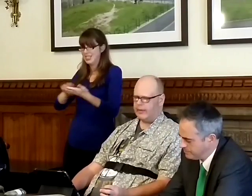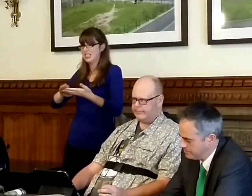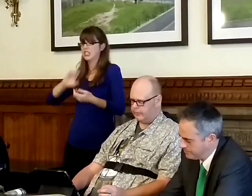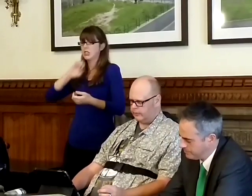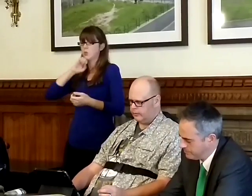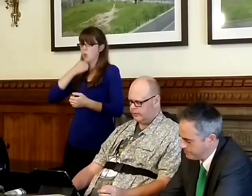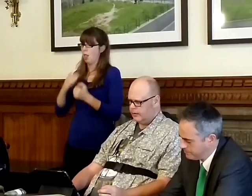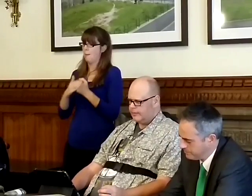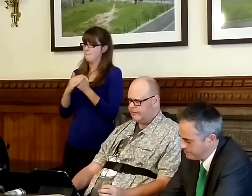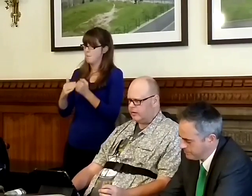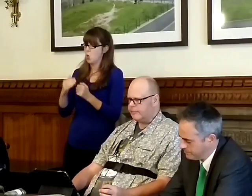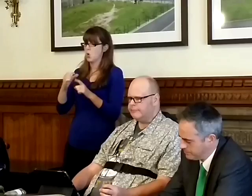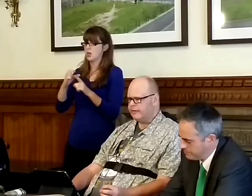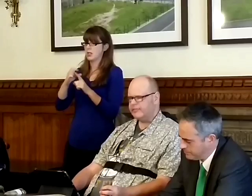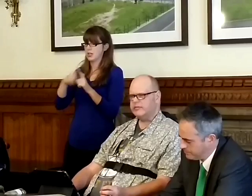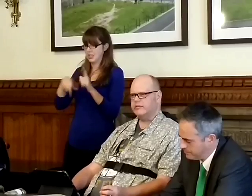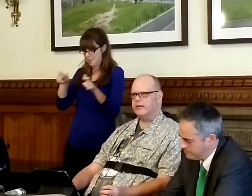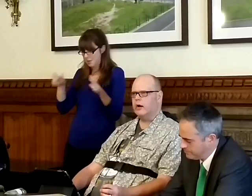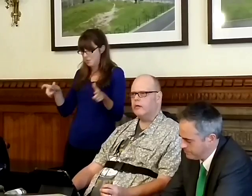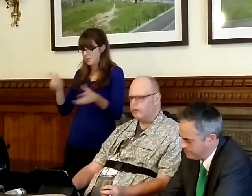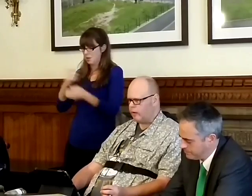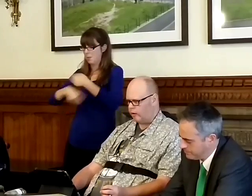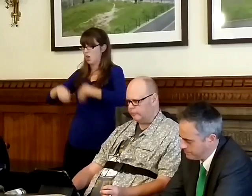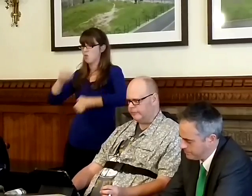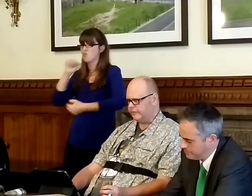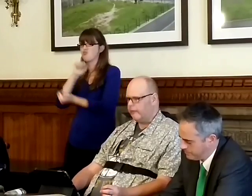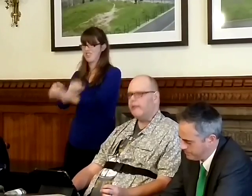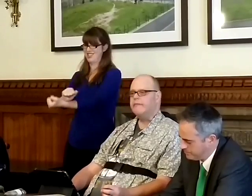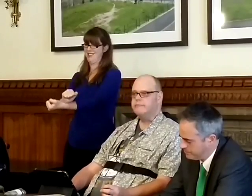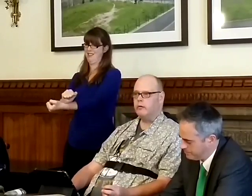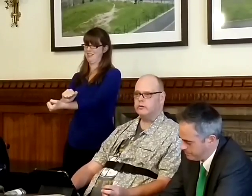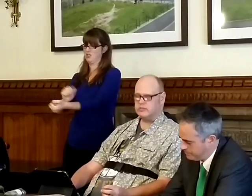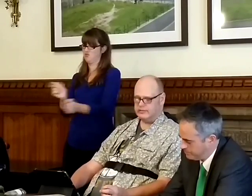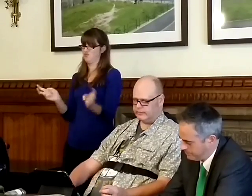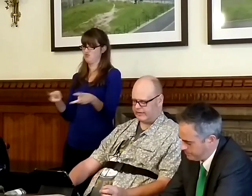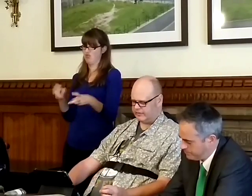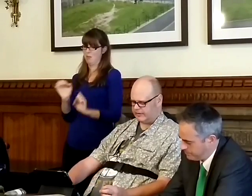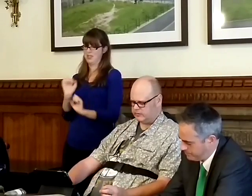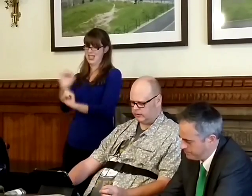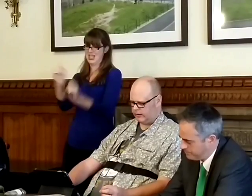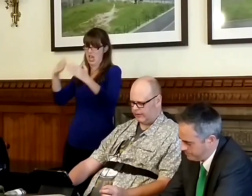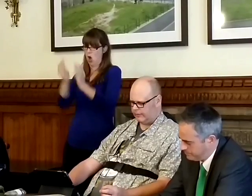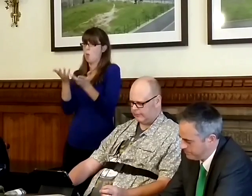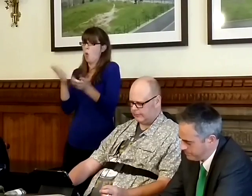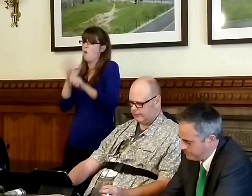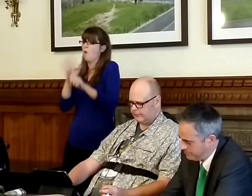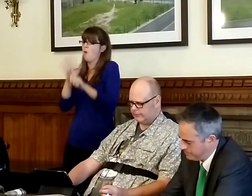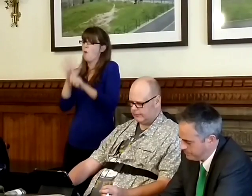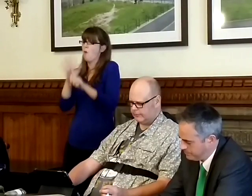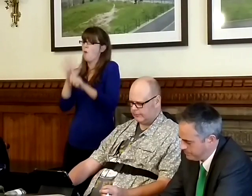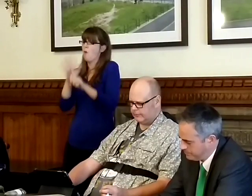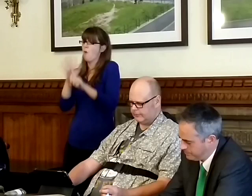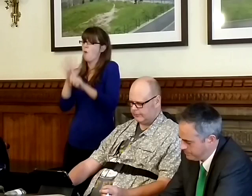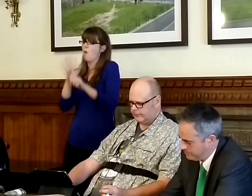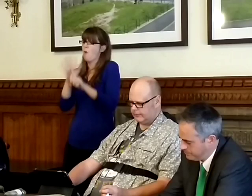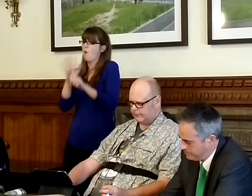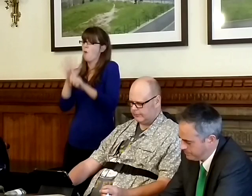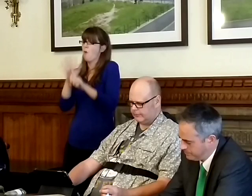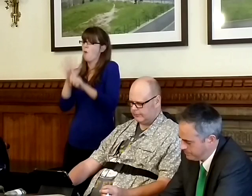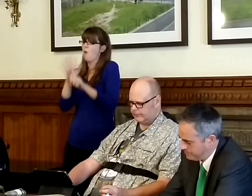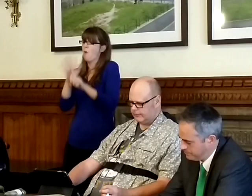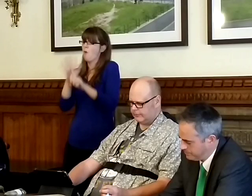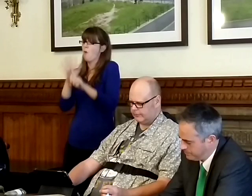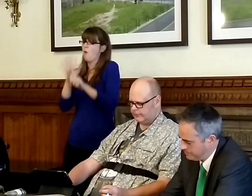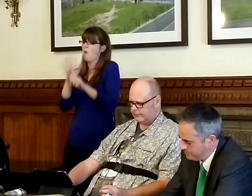more disabled people becoming prisoners in our own homes or forced into residential care.